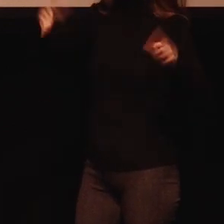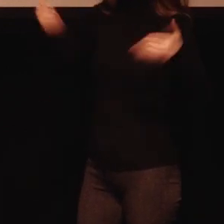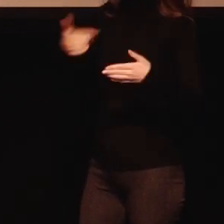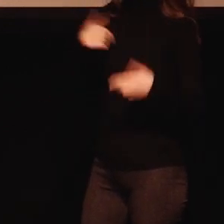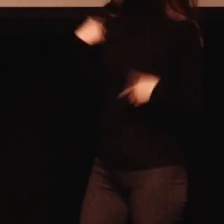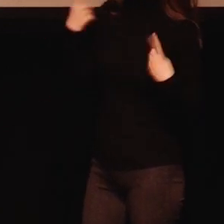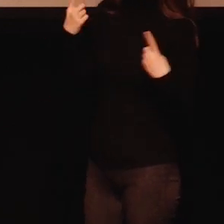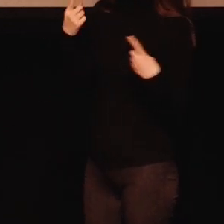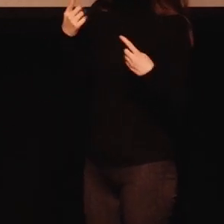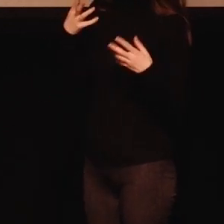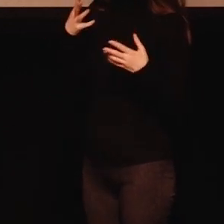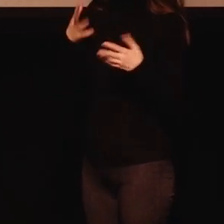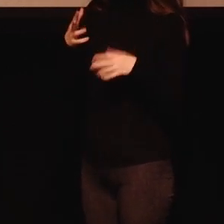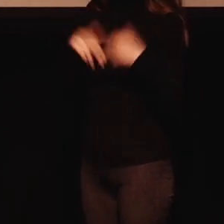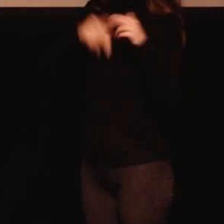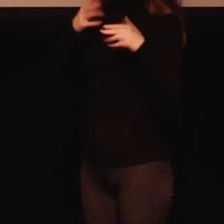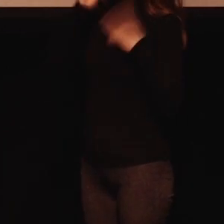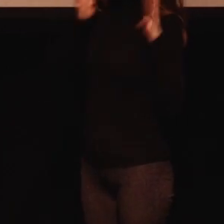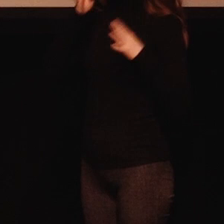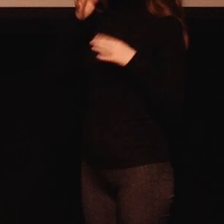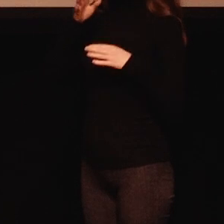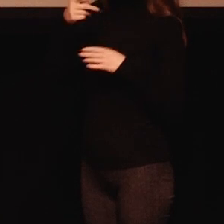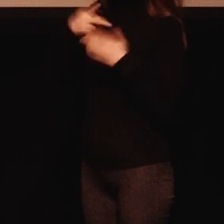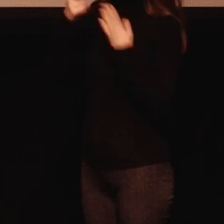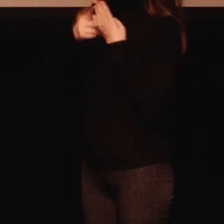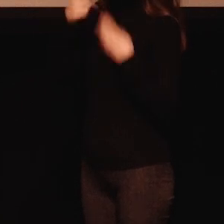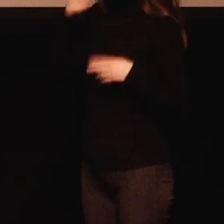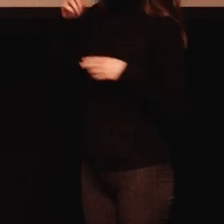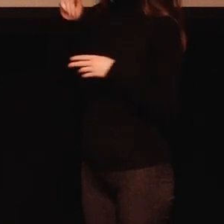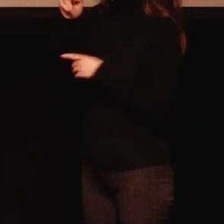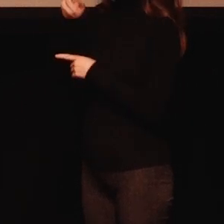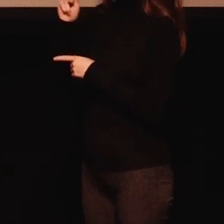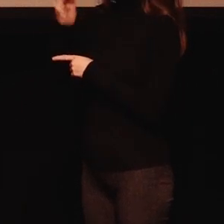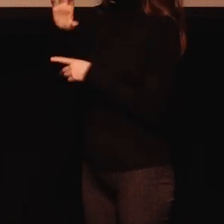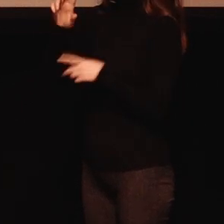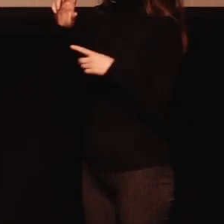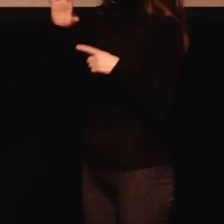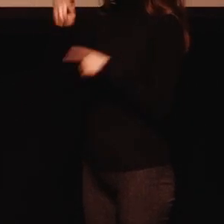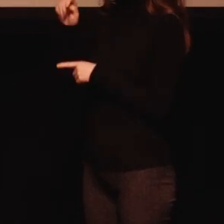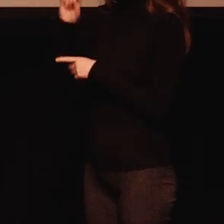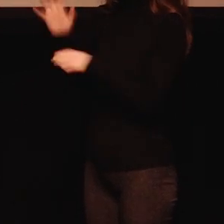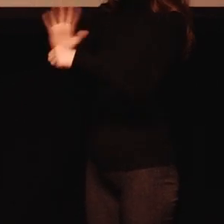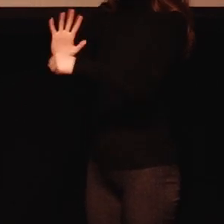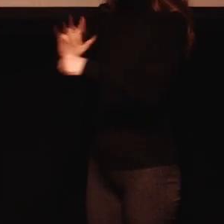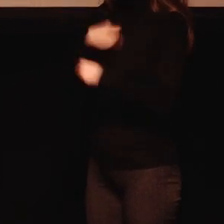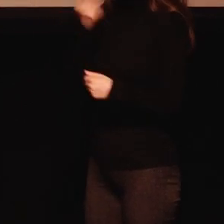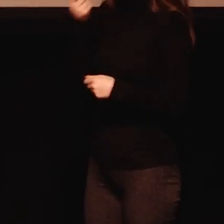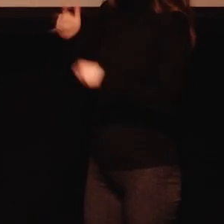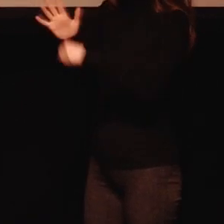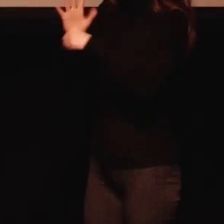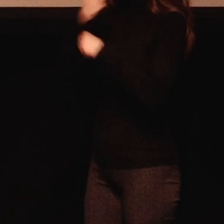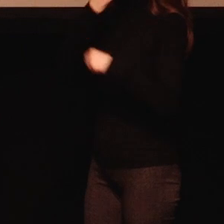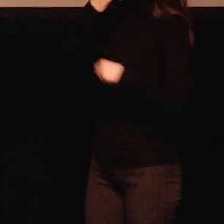Turner Classic Movies, and I'm a bit of a film nerd. And I got to tell you, when they sent this to me, I thought, well, I've seen every road